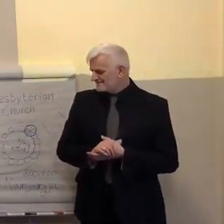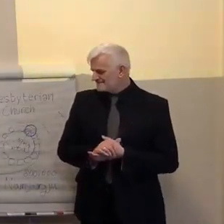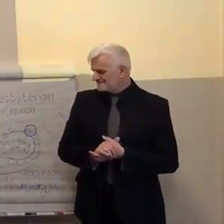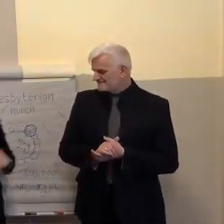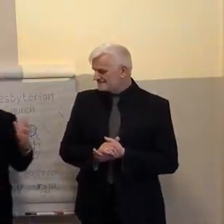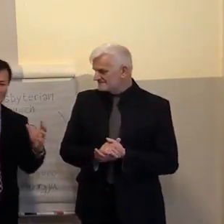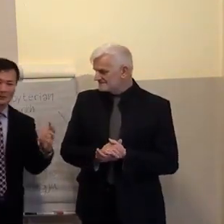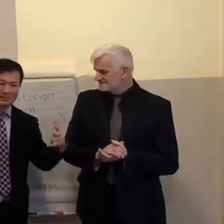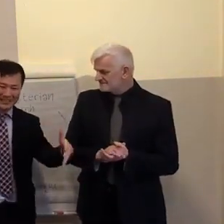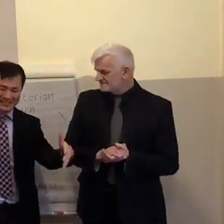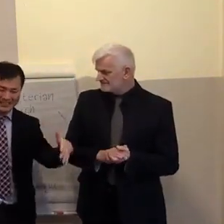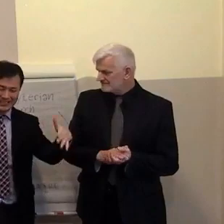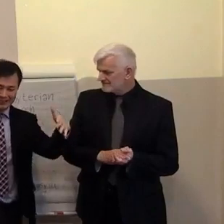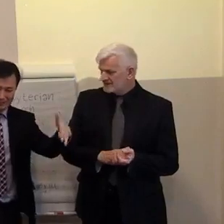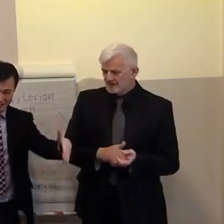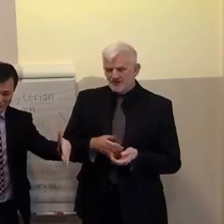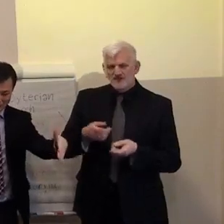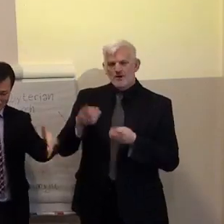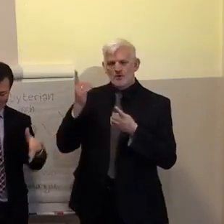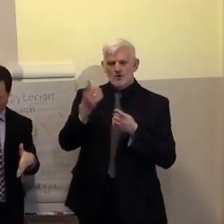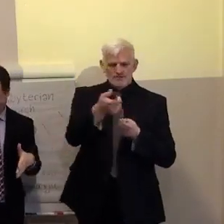So Lord bringing His people into us.